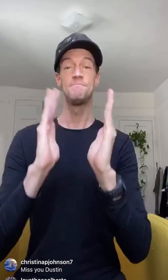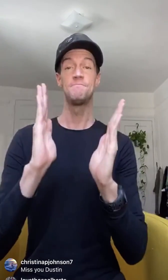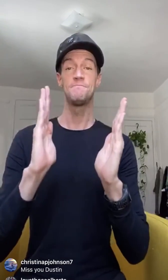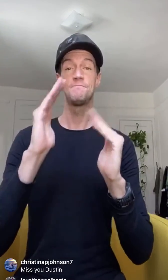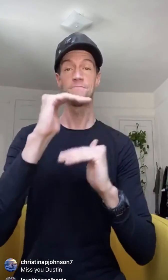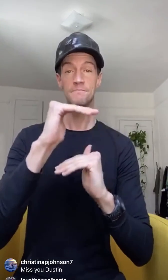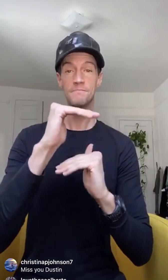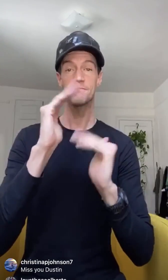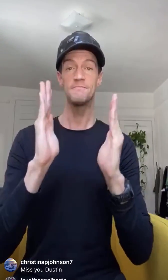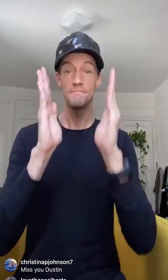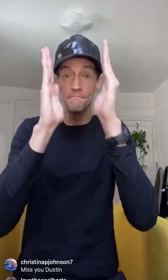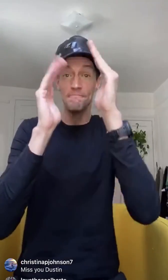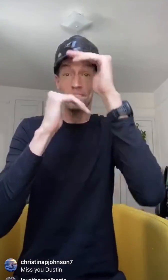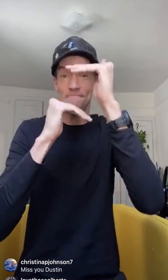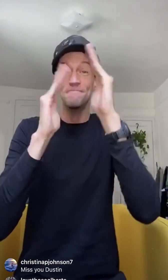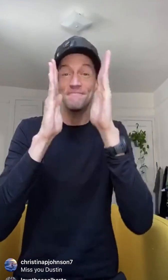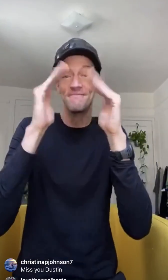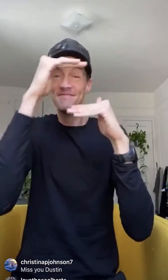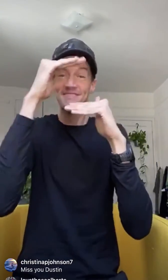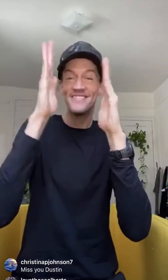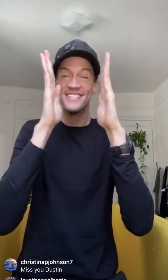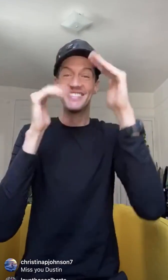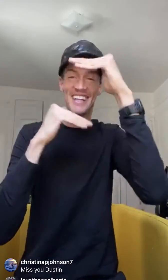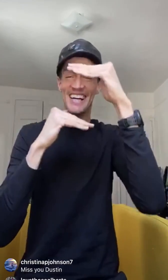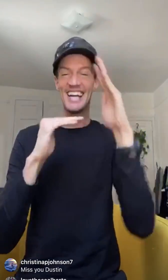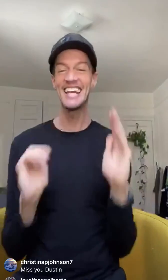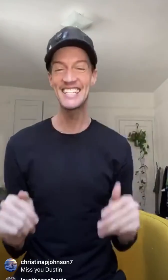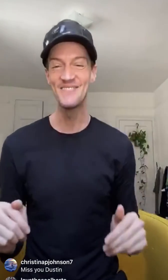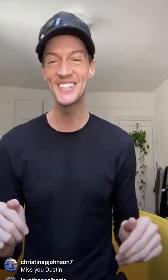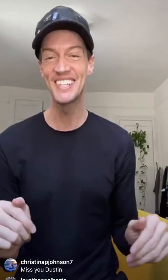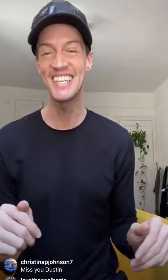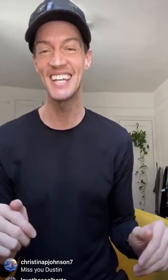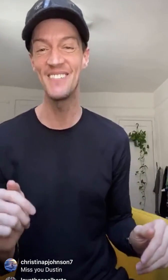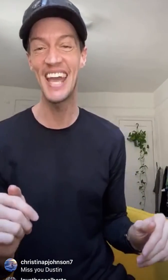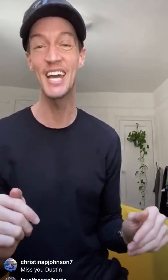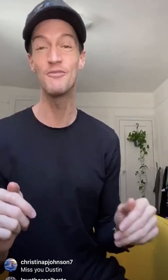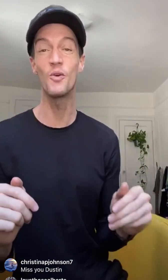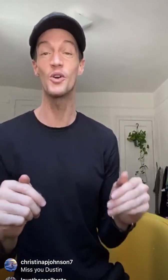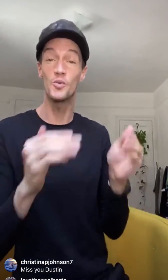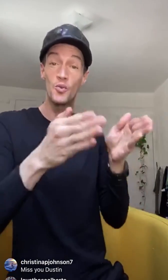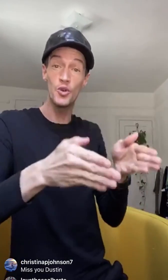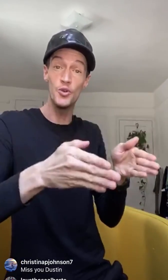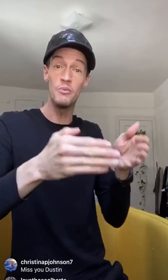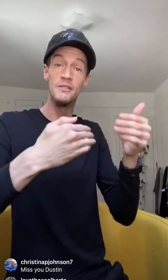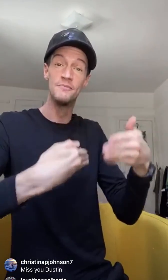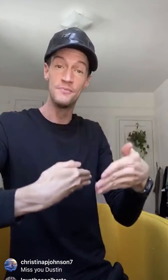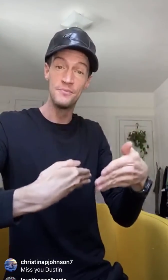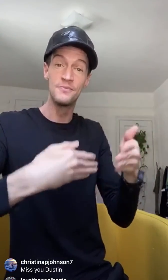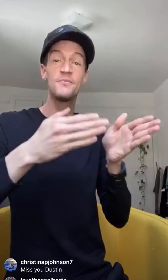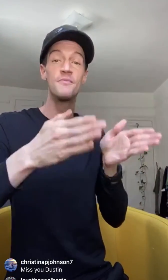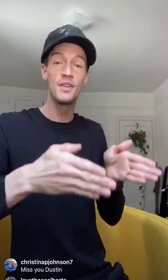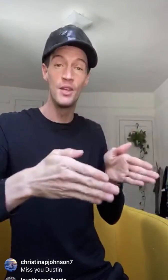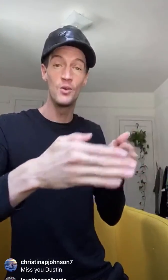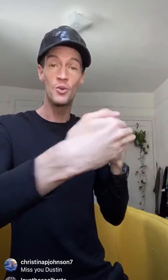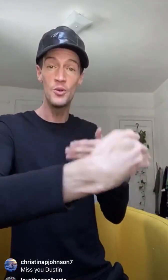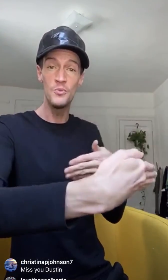triplets, I found out that sign, so I wanted to share that with you. And if you're in a restaurant and you get too much food and you want to take it